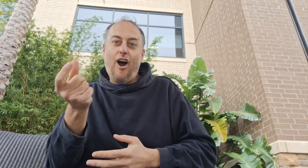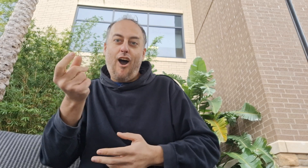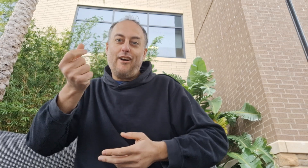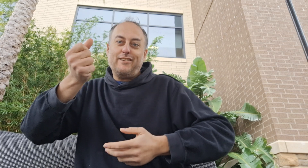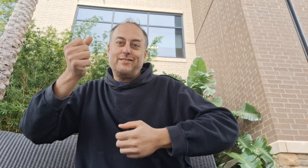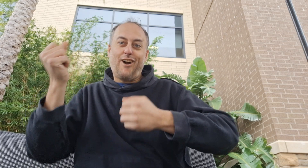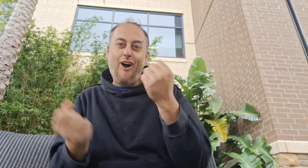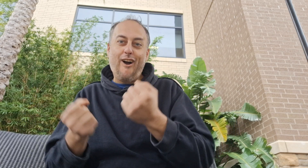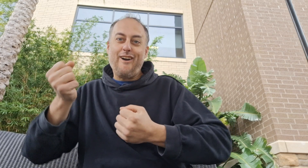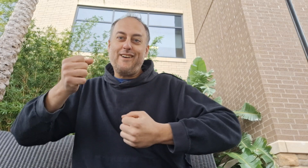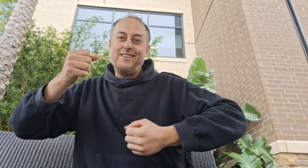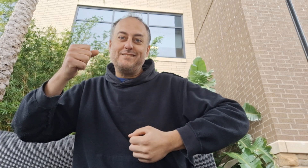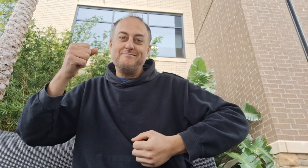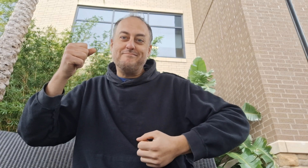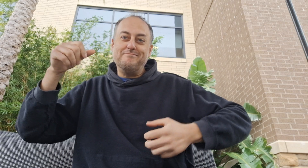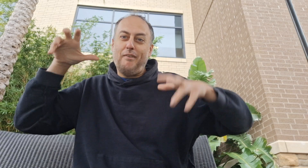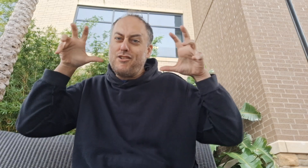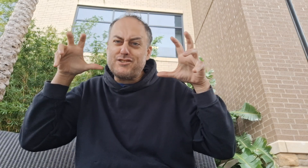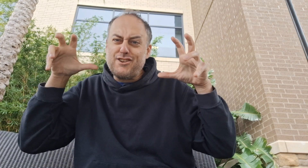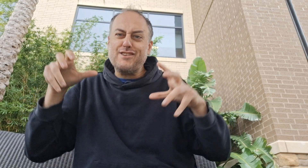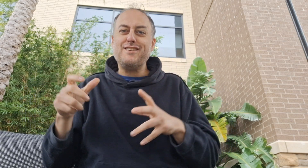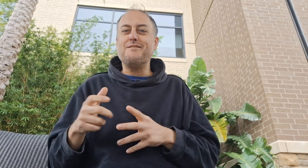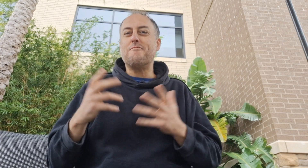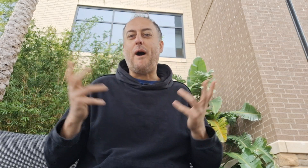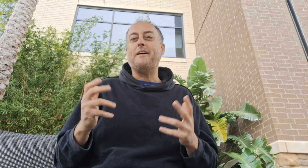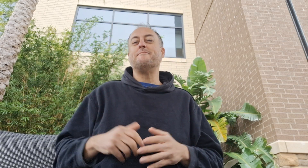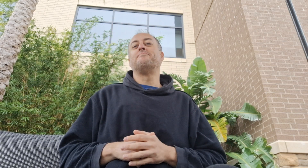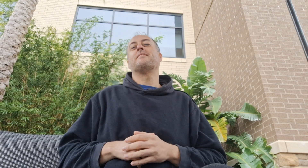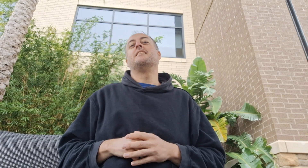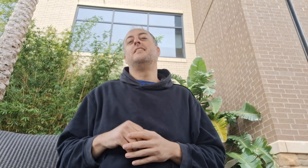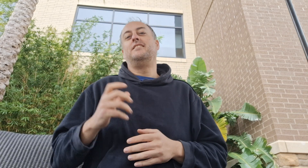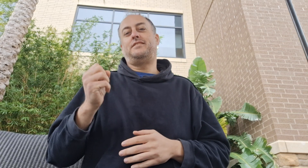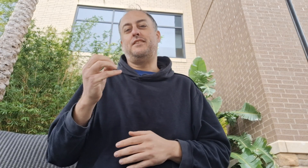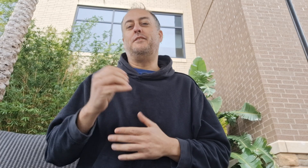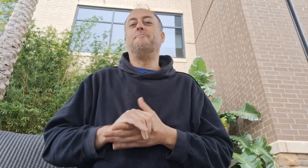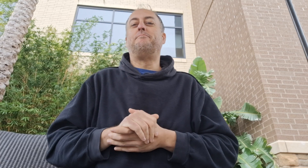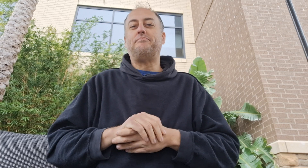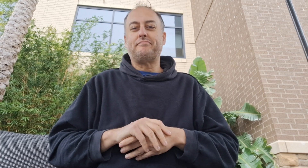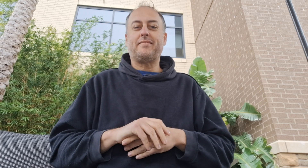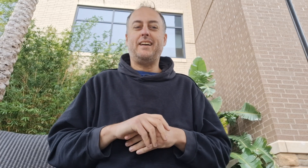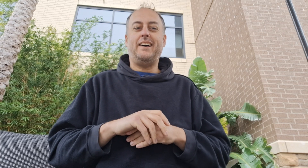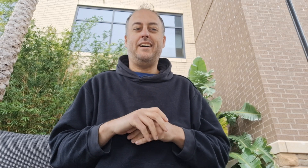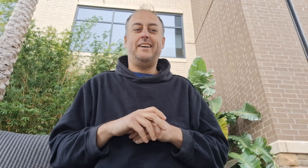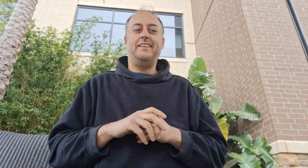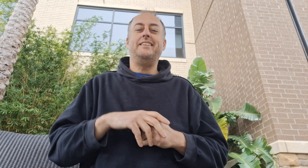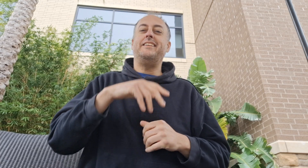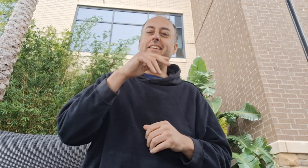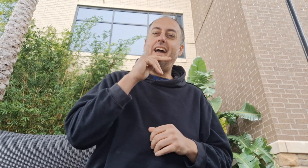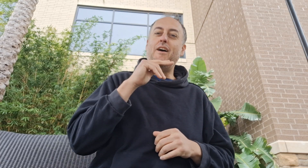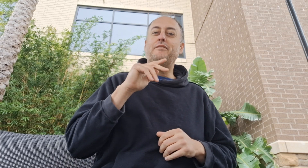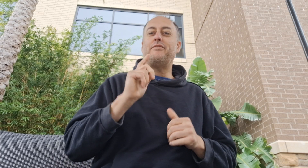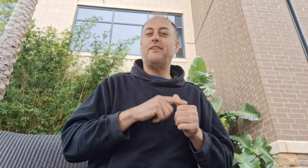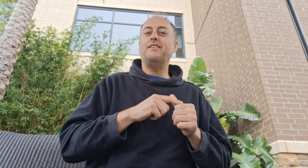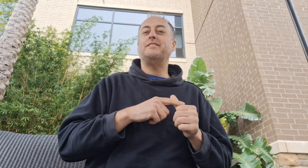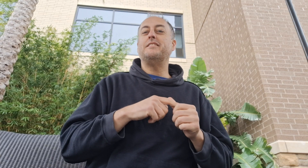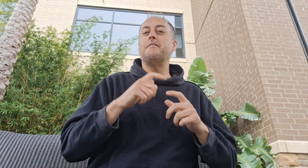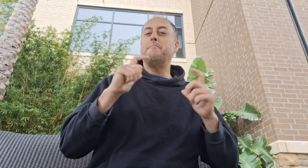dog, car, monster, what? So noun first, biggest